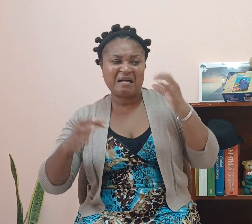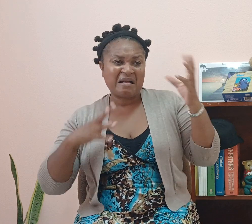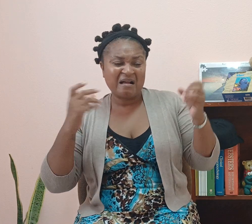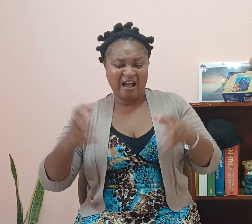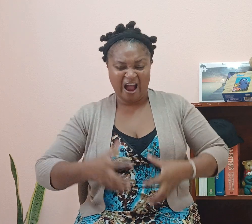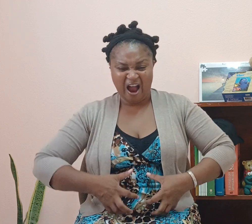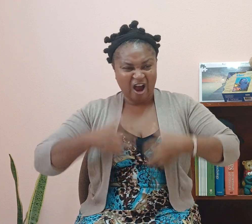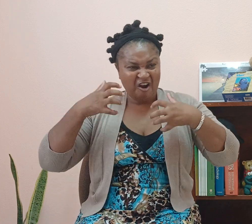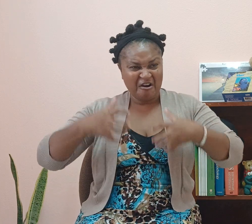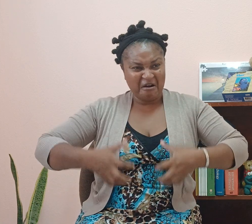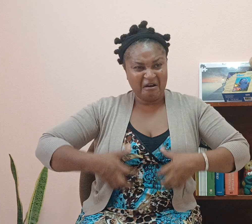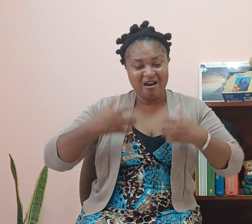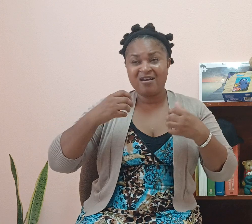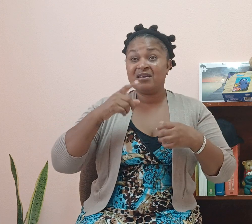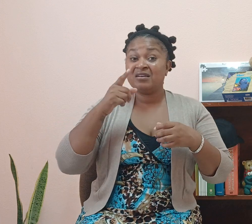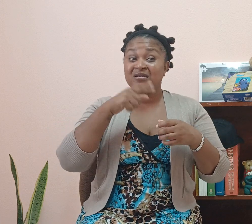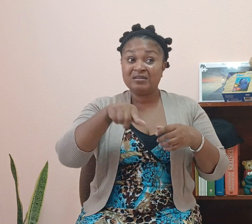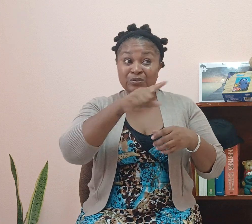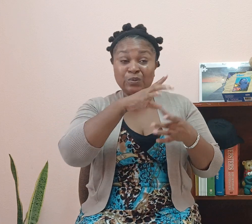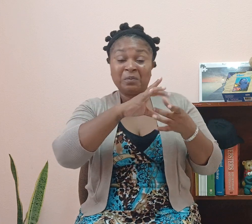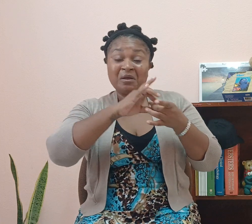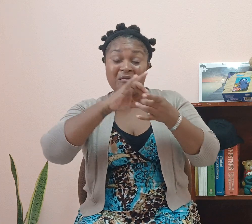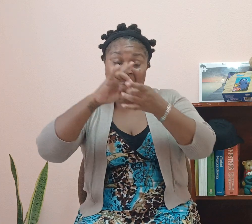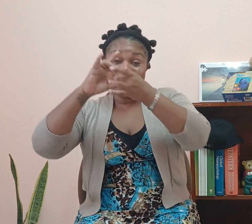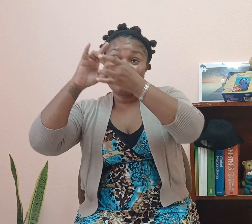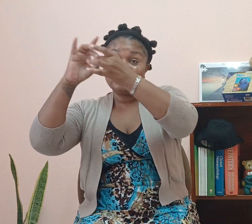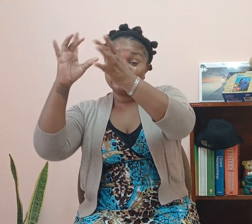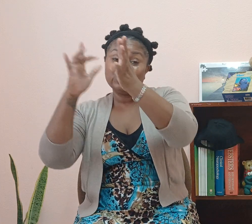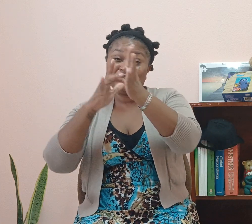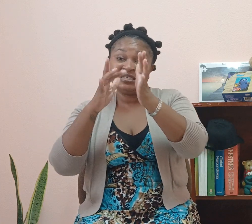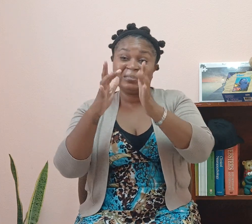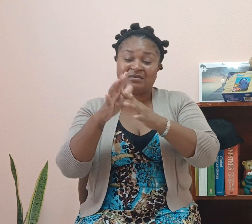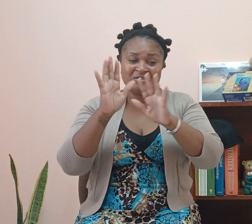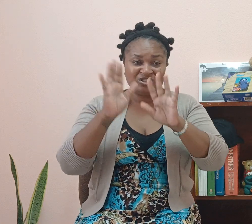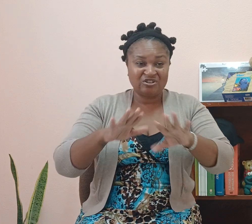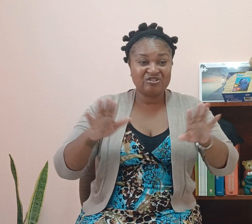to Jesus, children of the Lord.